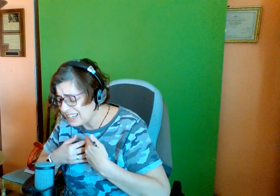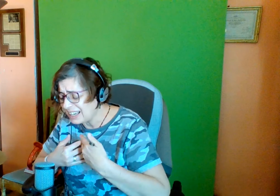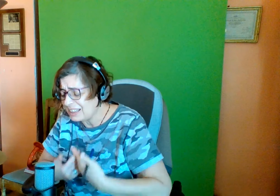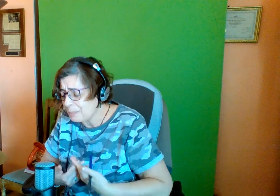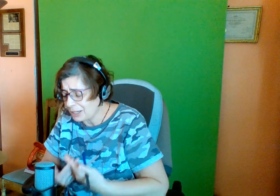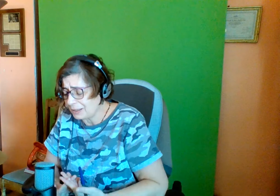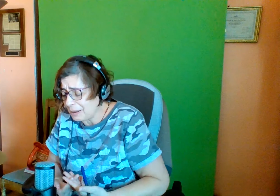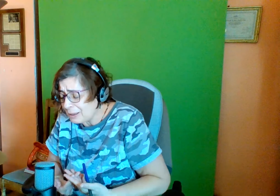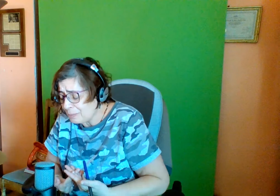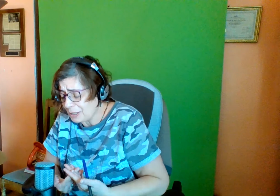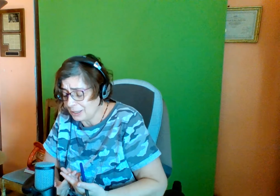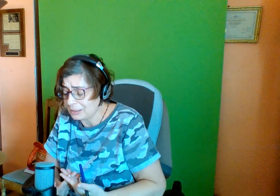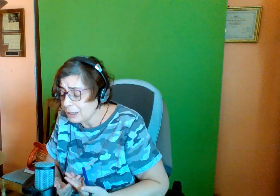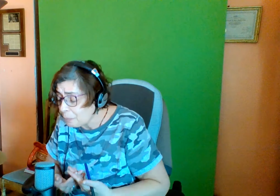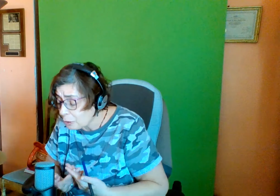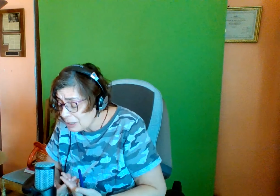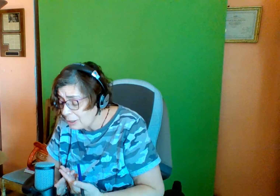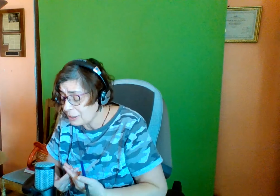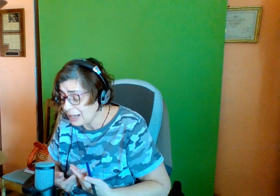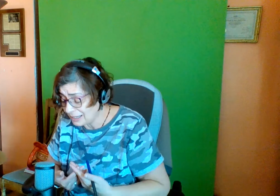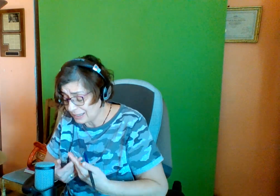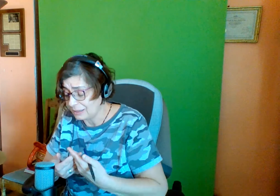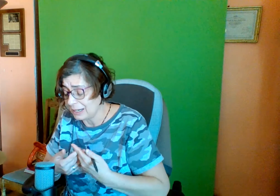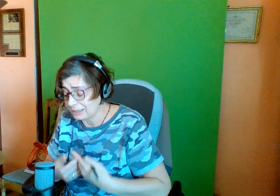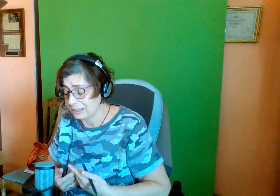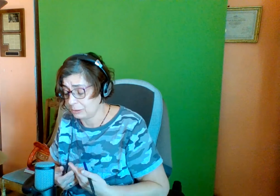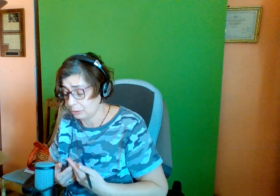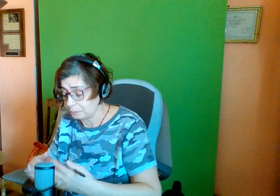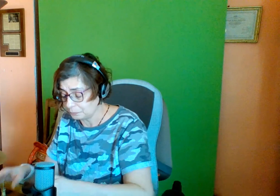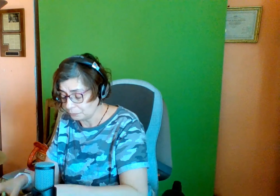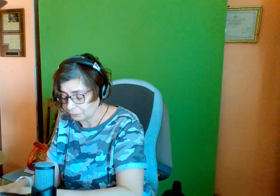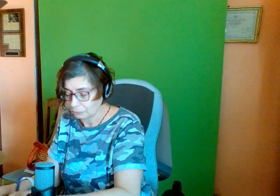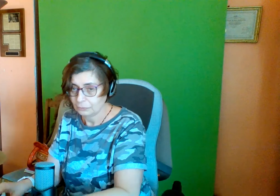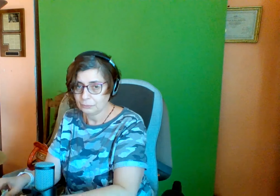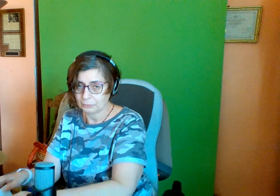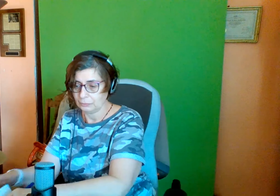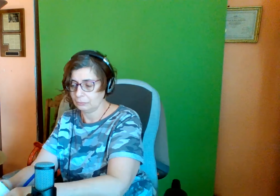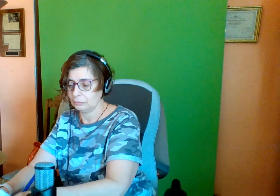es que la gente pertenezca por medio del acceso.